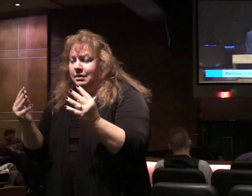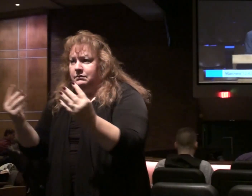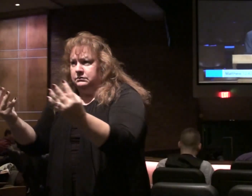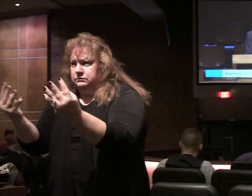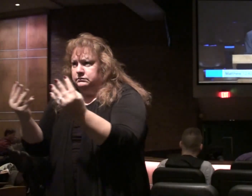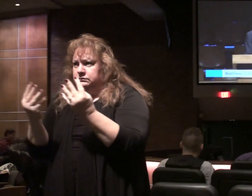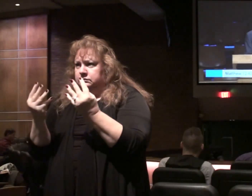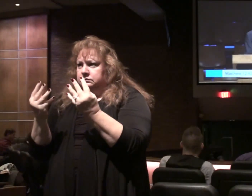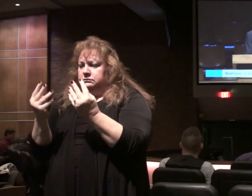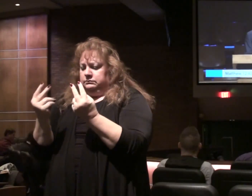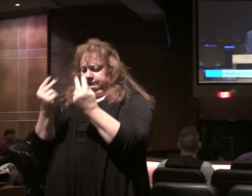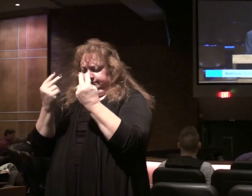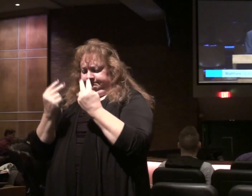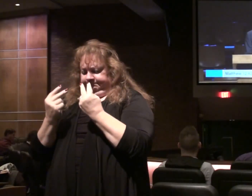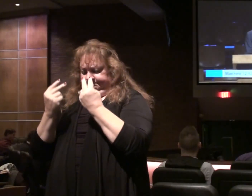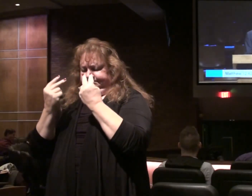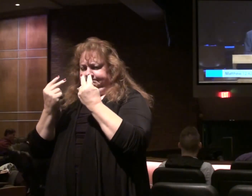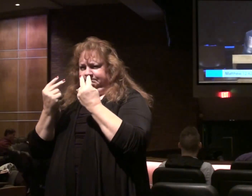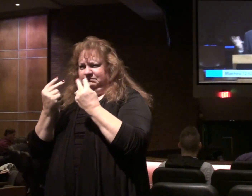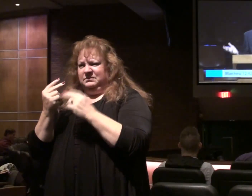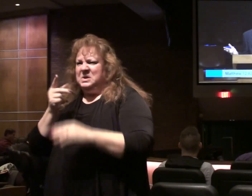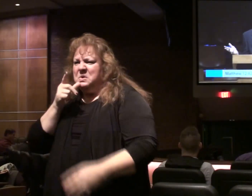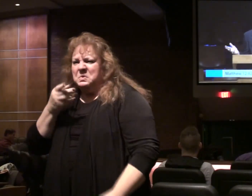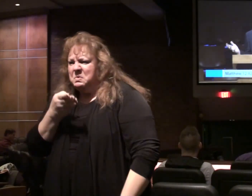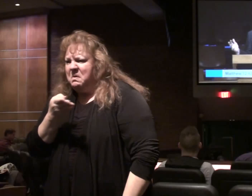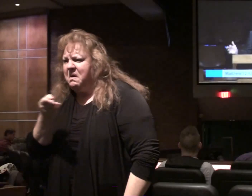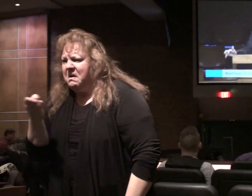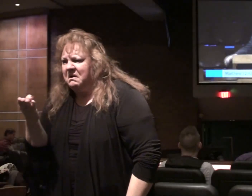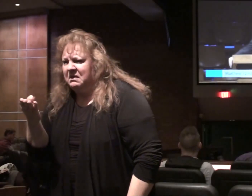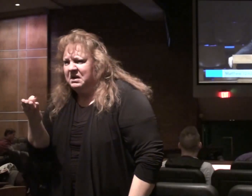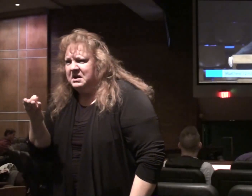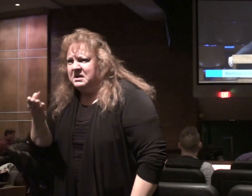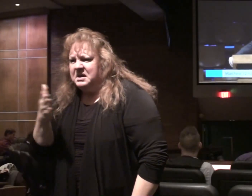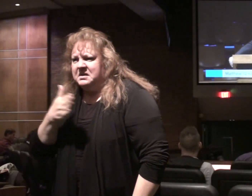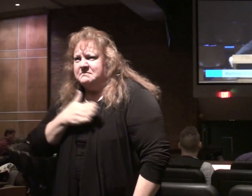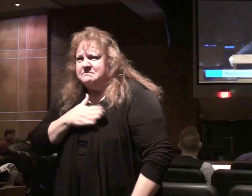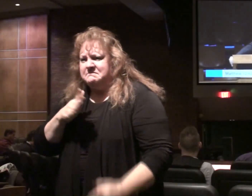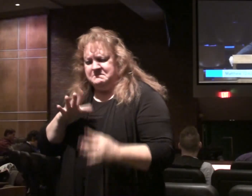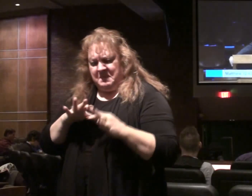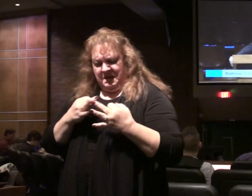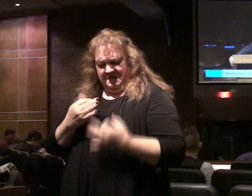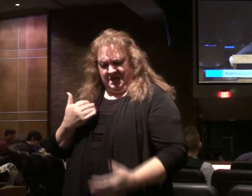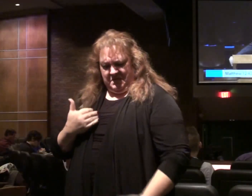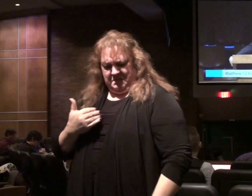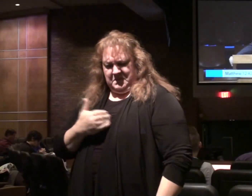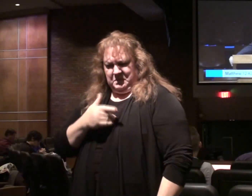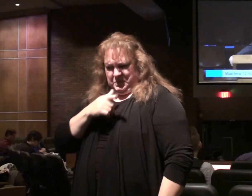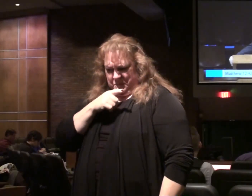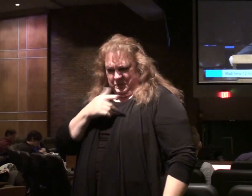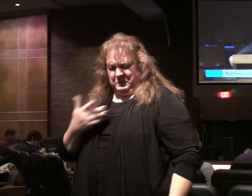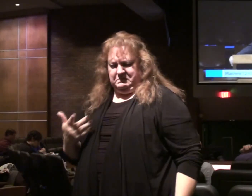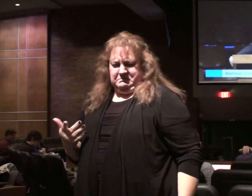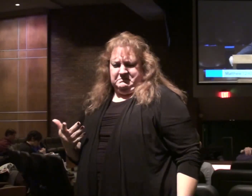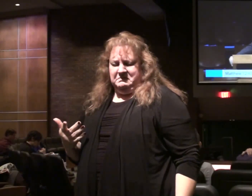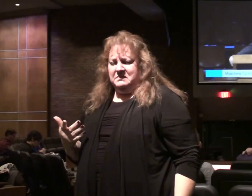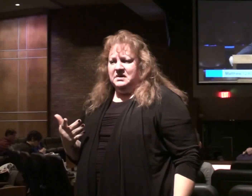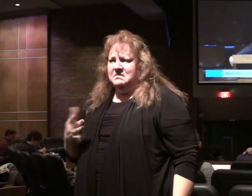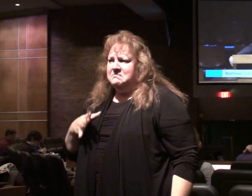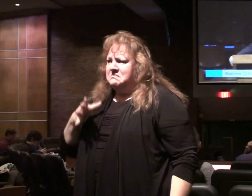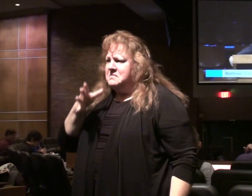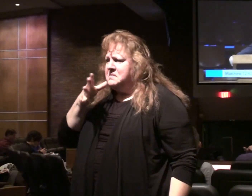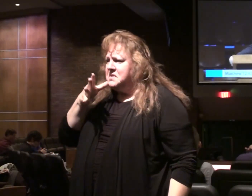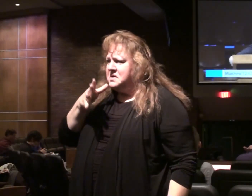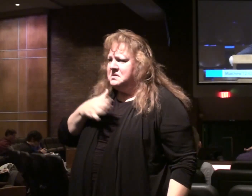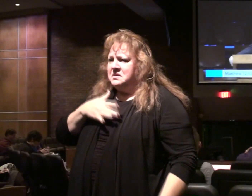coming to see him. And he says, who are my family members? My family members, my mother,